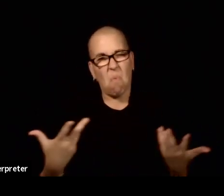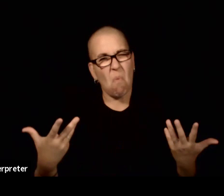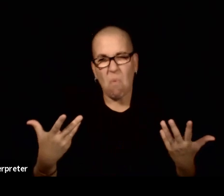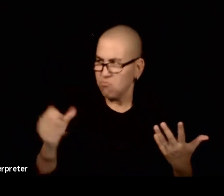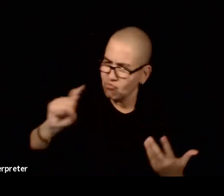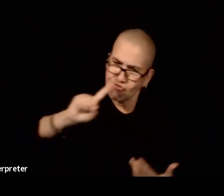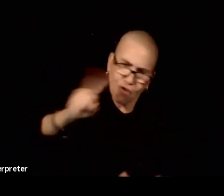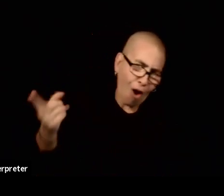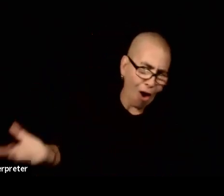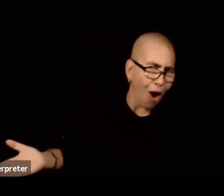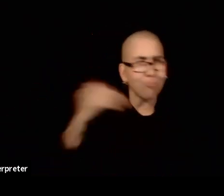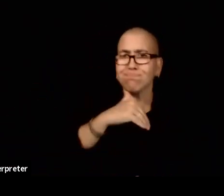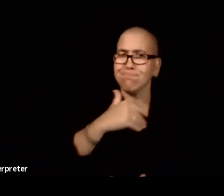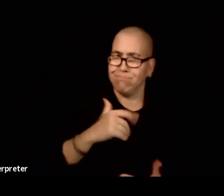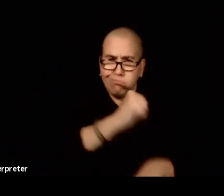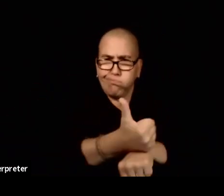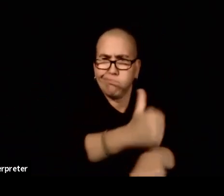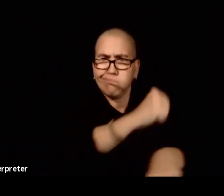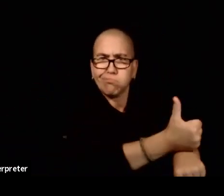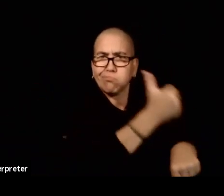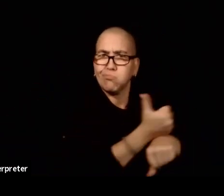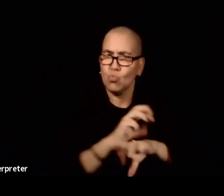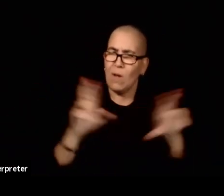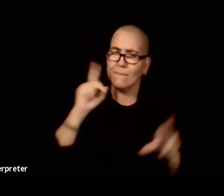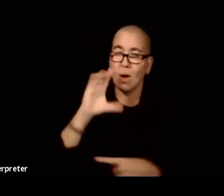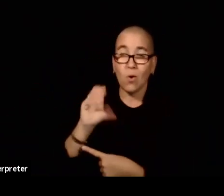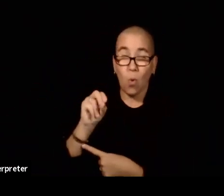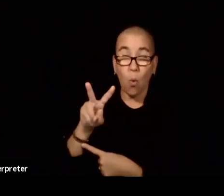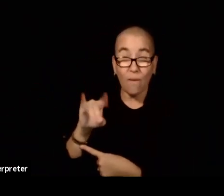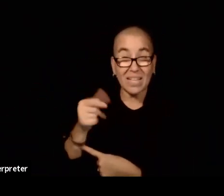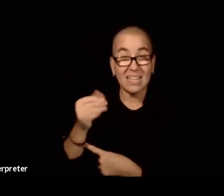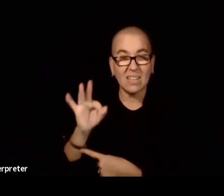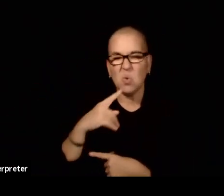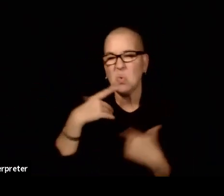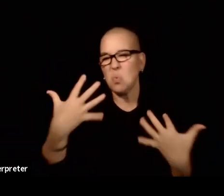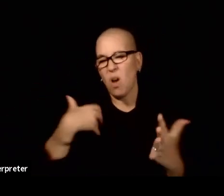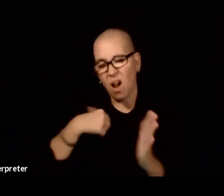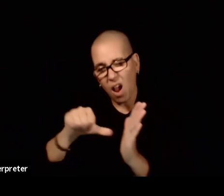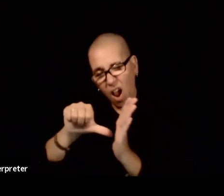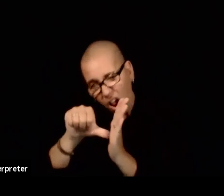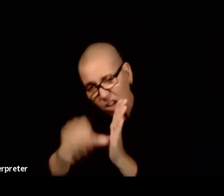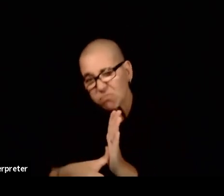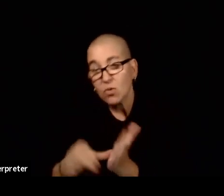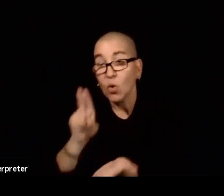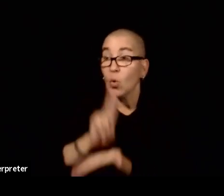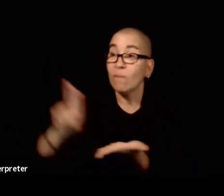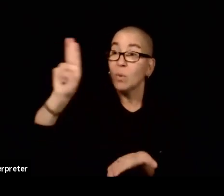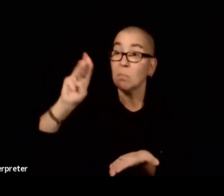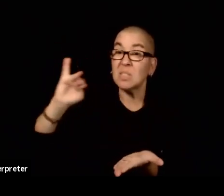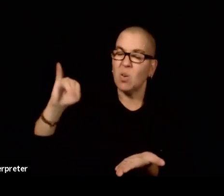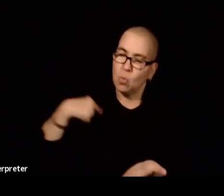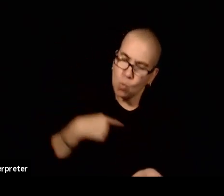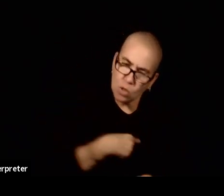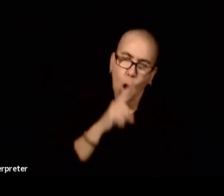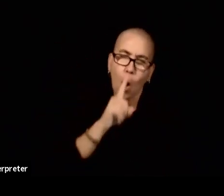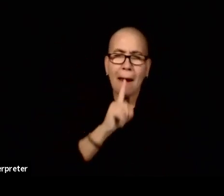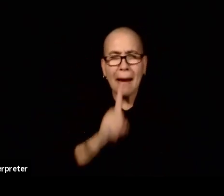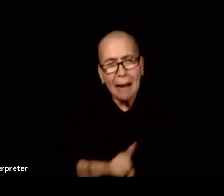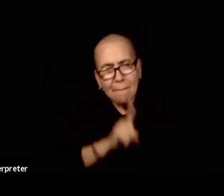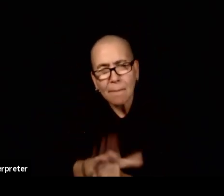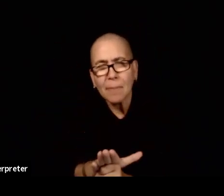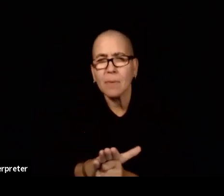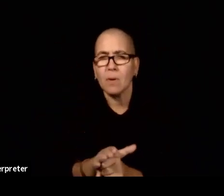to reiterate that the University of Minnesota is committed to working with you and the Mayo Clinic to